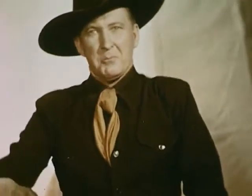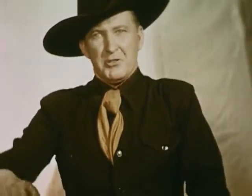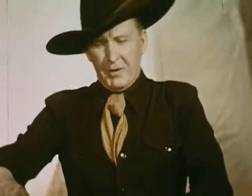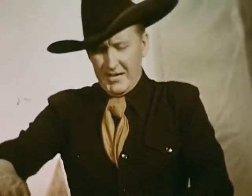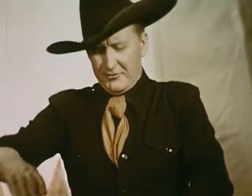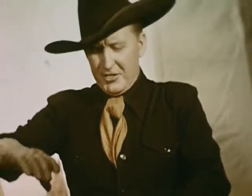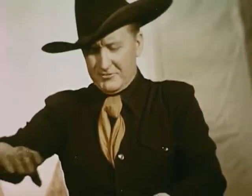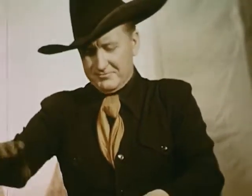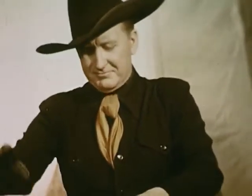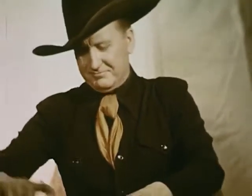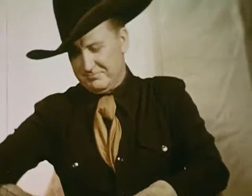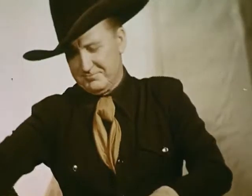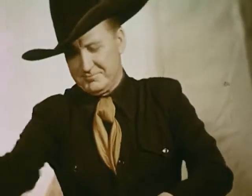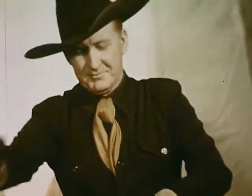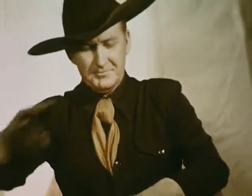But the Blackfeet,